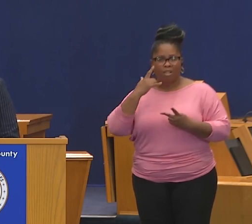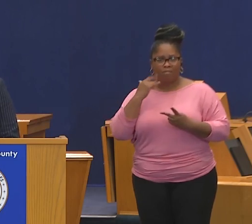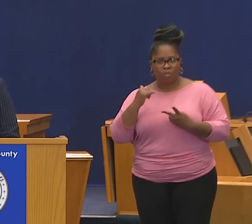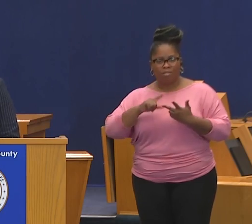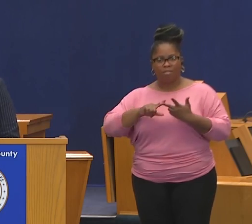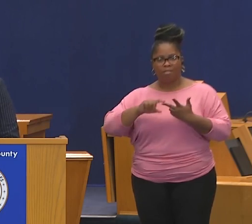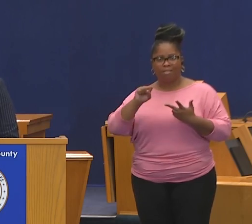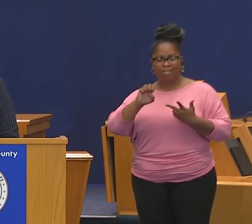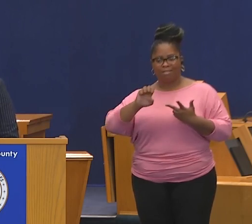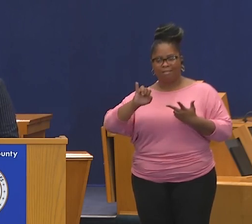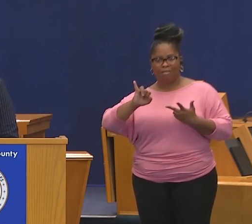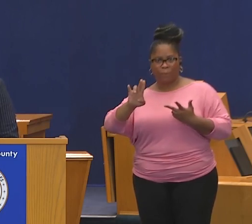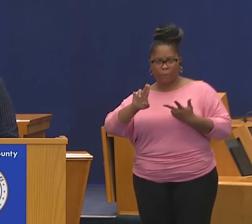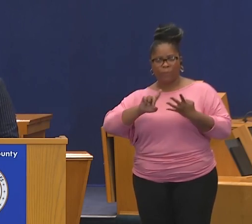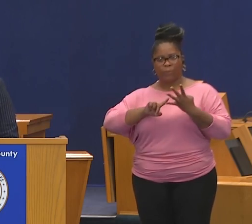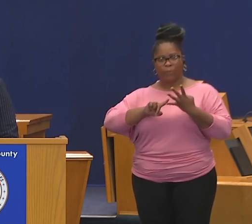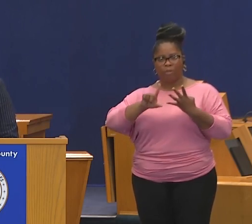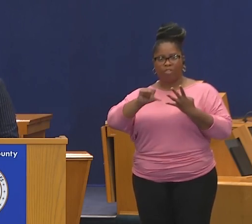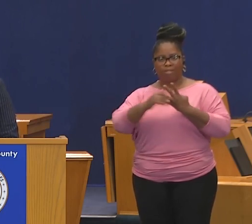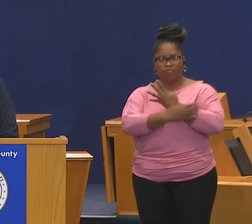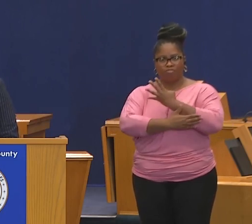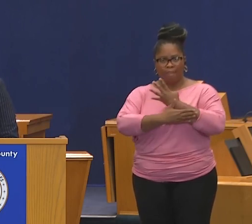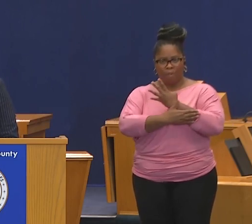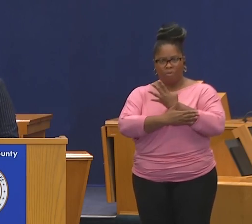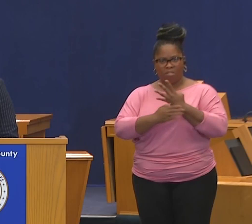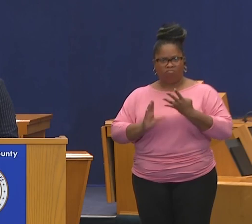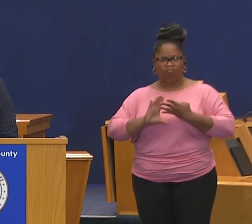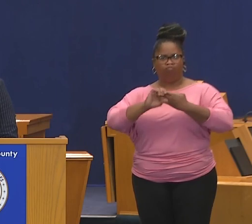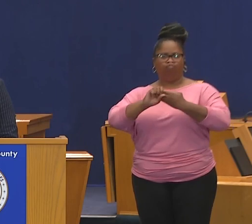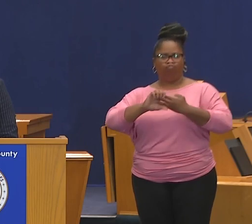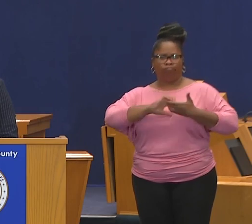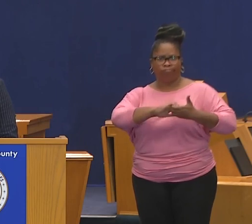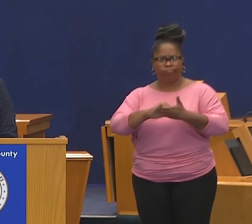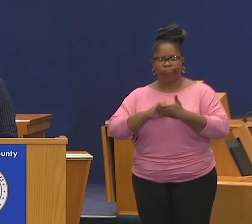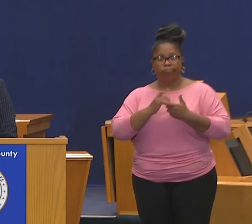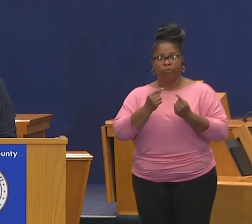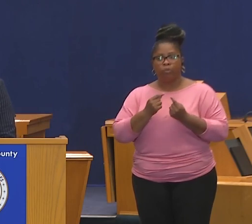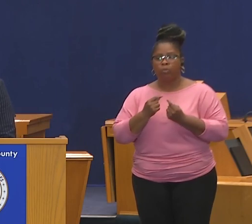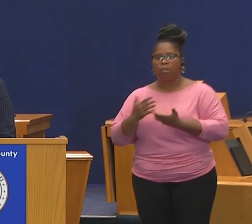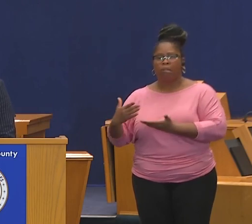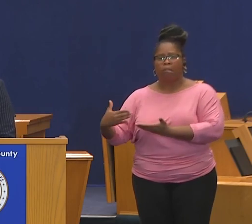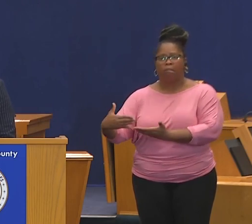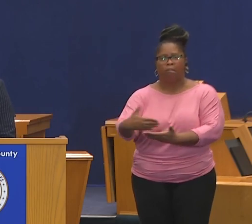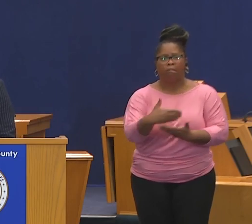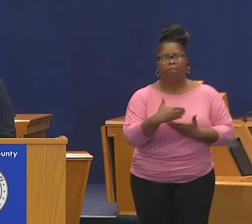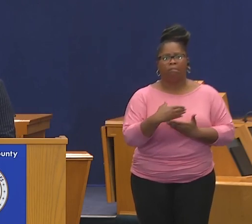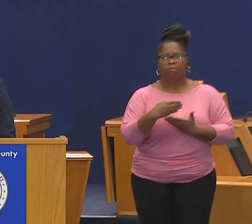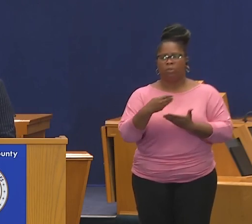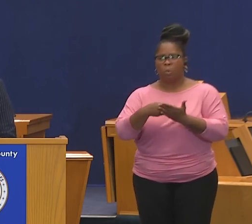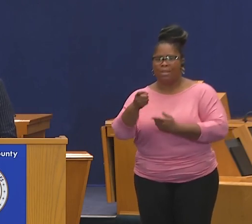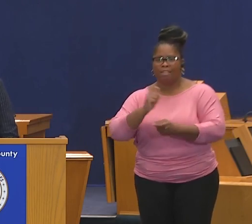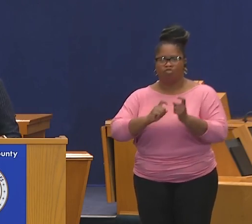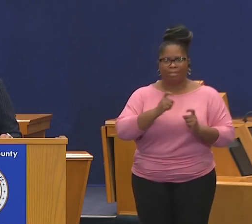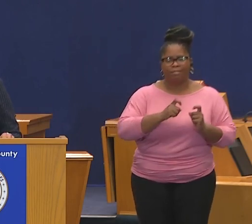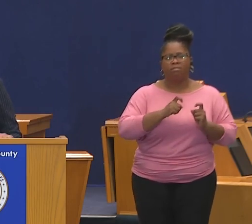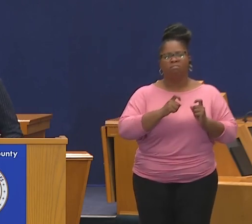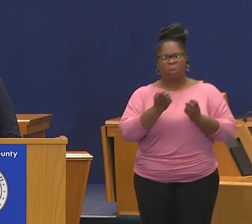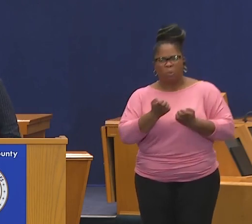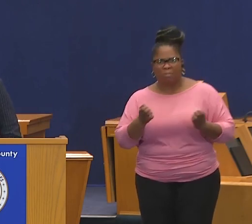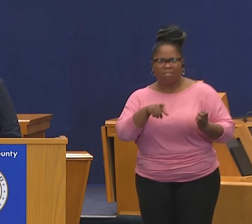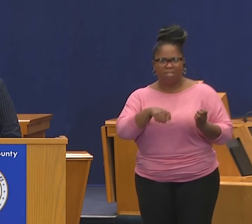and Los Angeles County. These partners are mobilizing collections and donations of much-needed equipment to protect